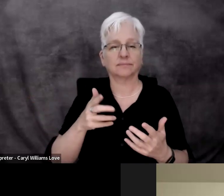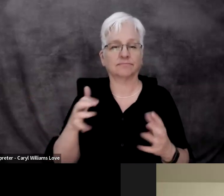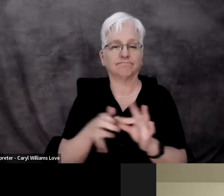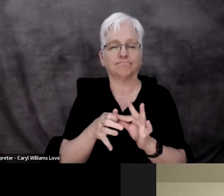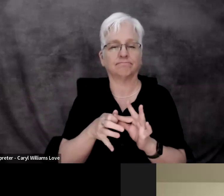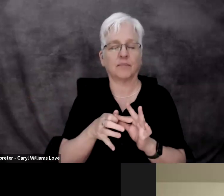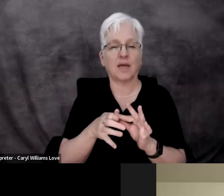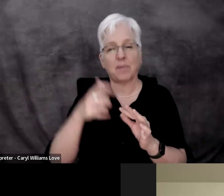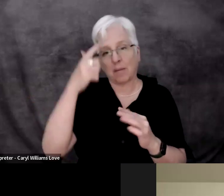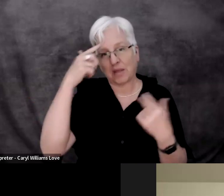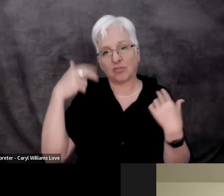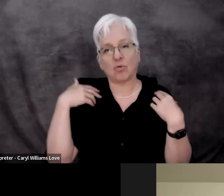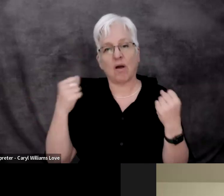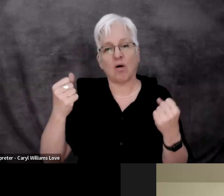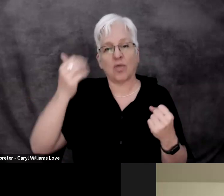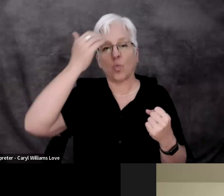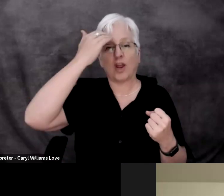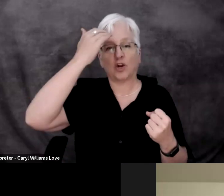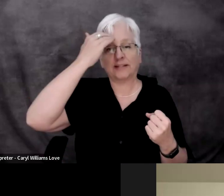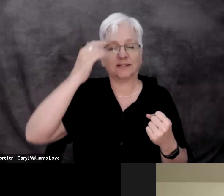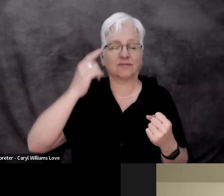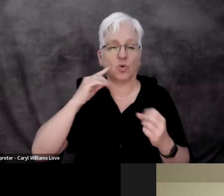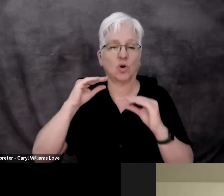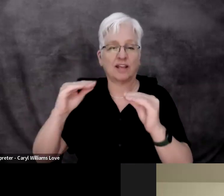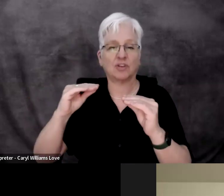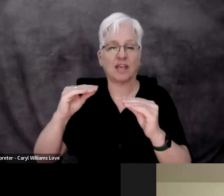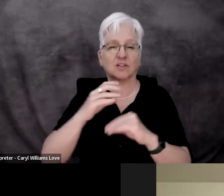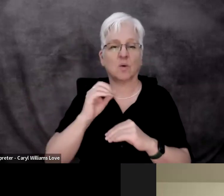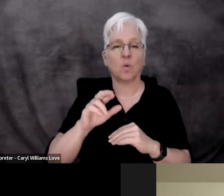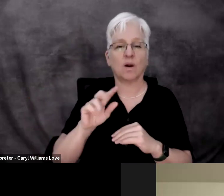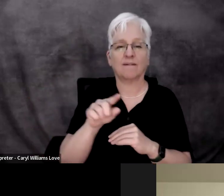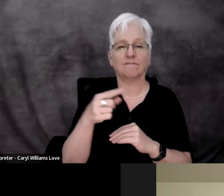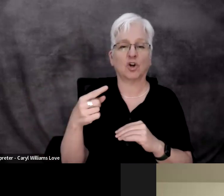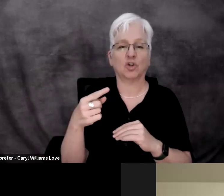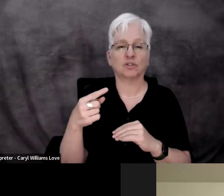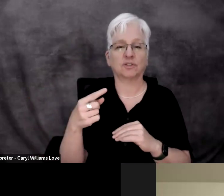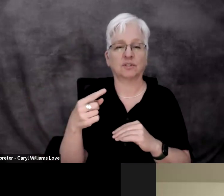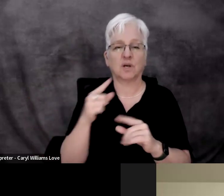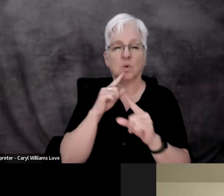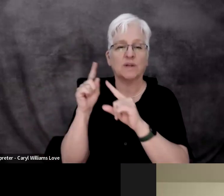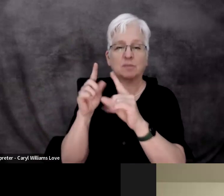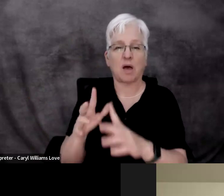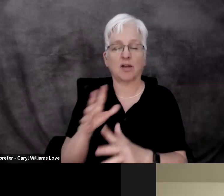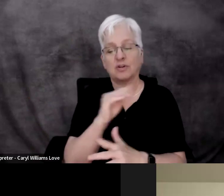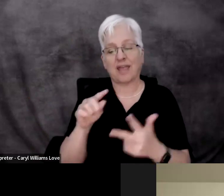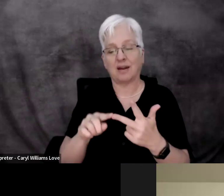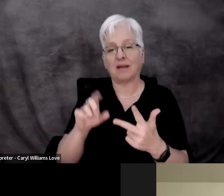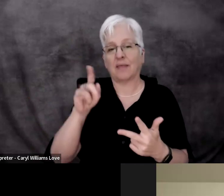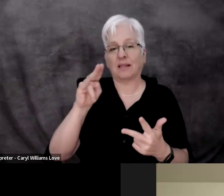health awareness for first responders, as well as that additional clinical training.